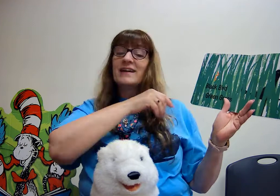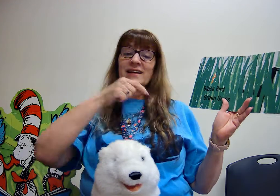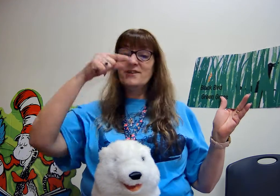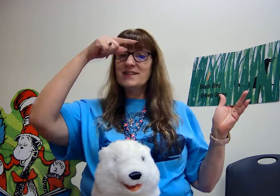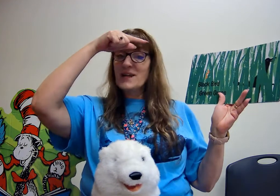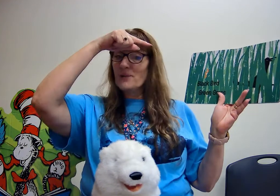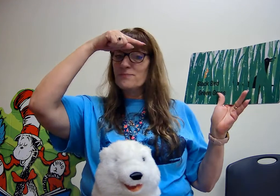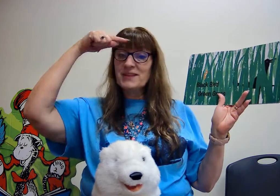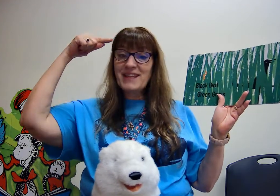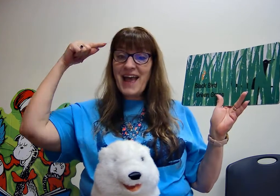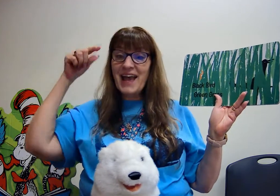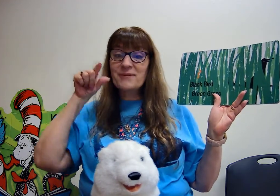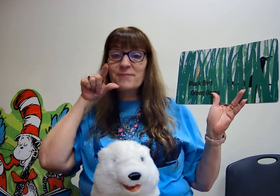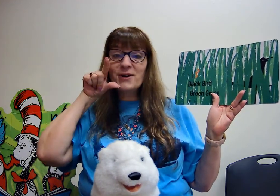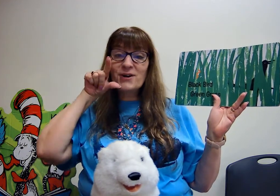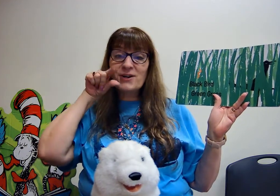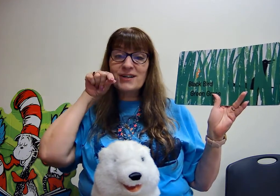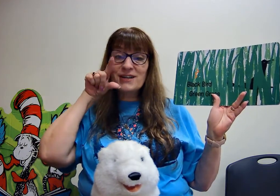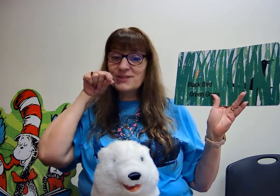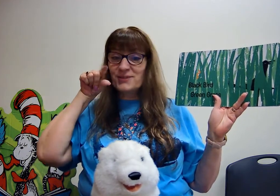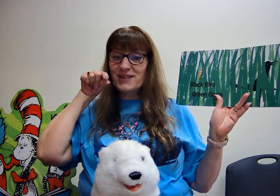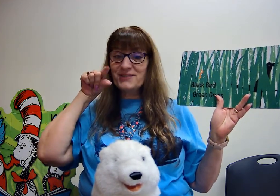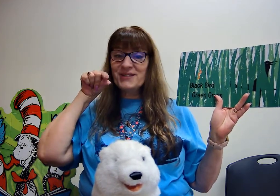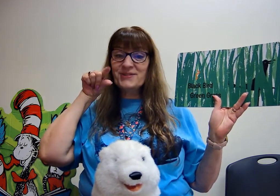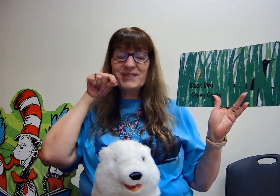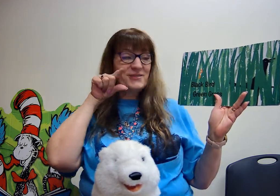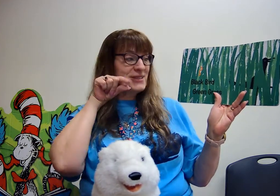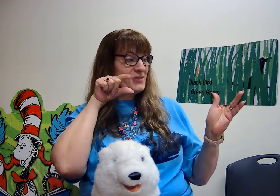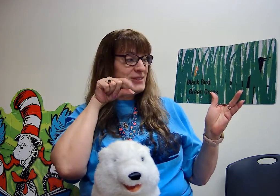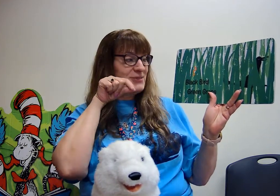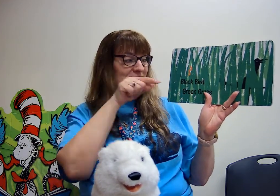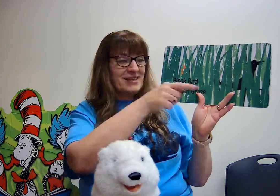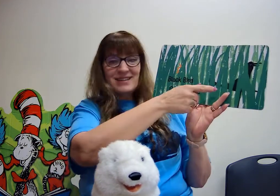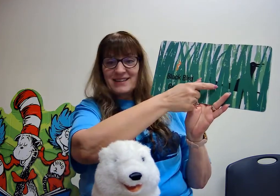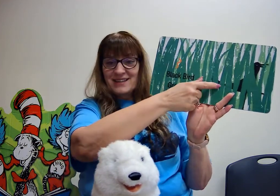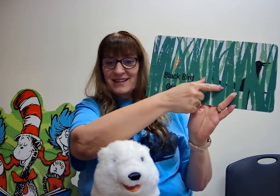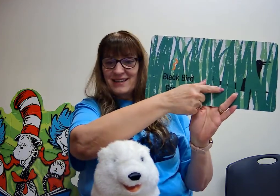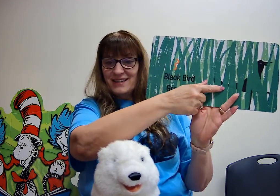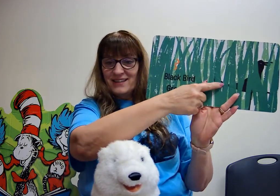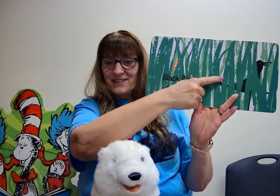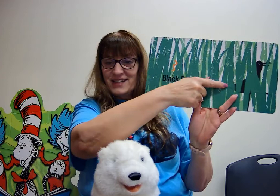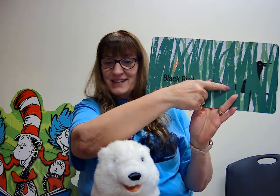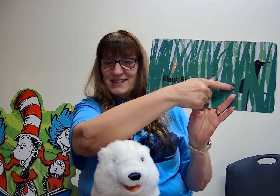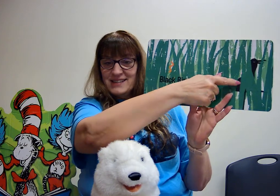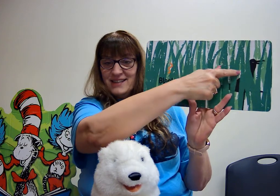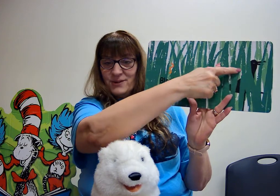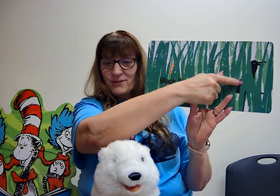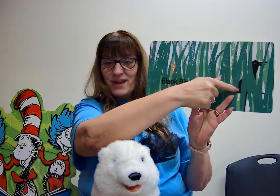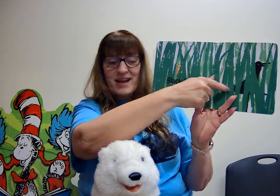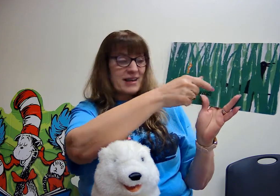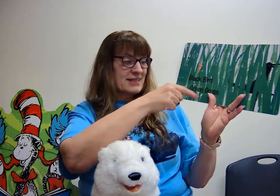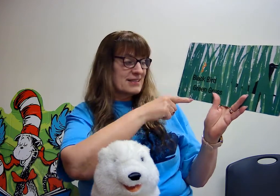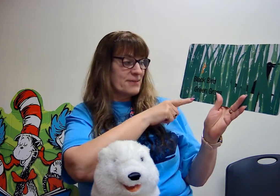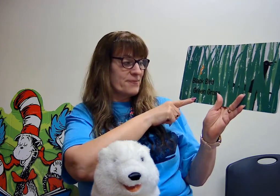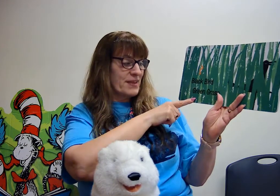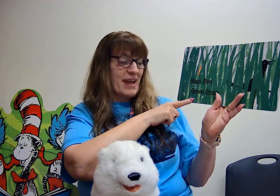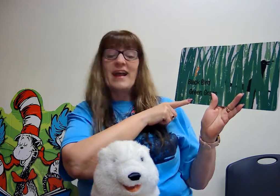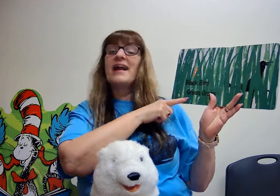Here is our black bird, tweet, tweet, tweet, tweet, tweet, tweet. There he is, in the grass,